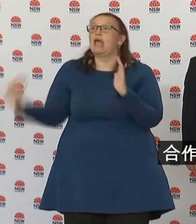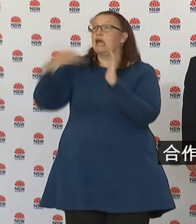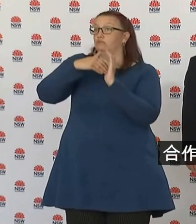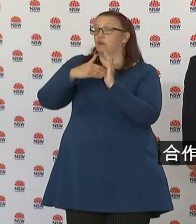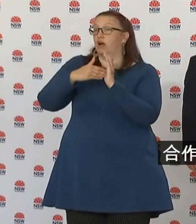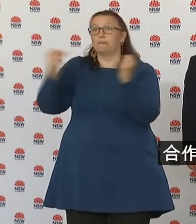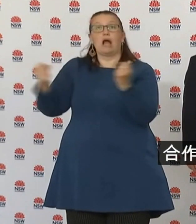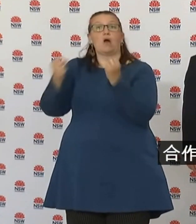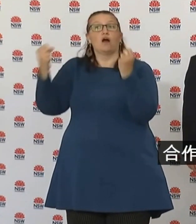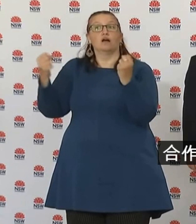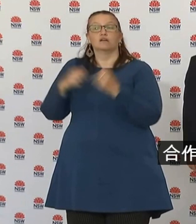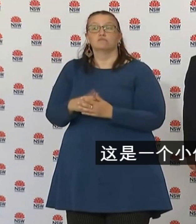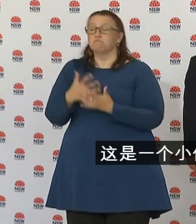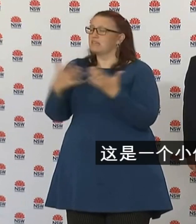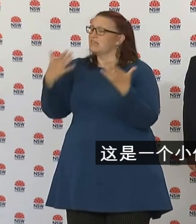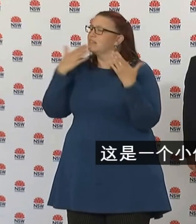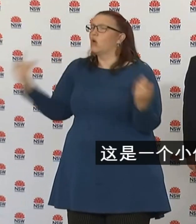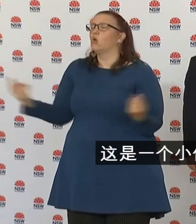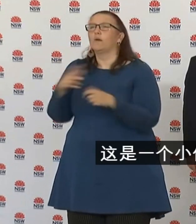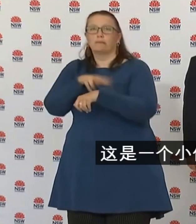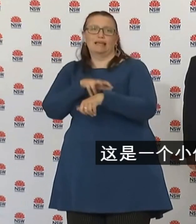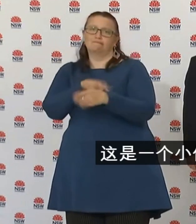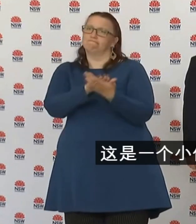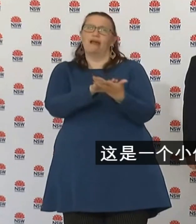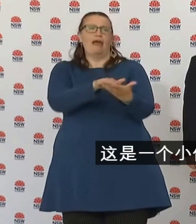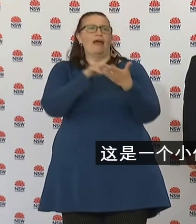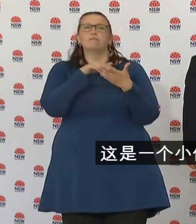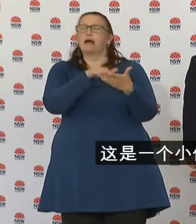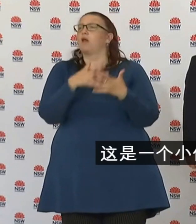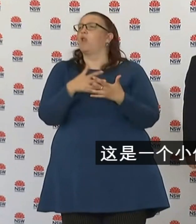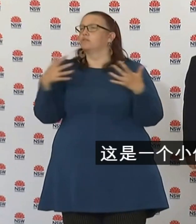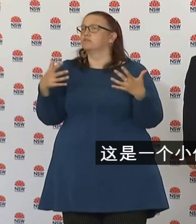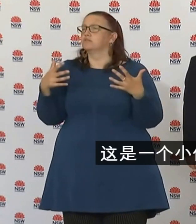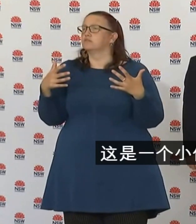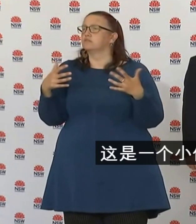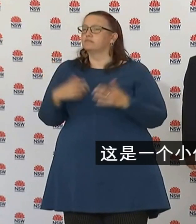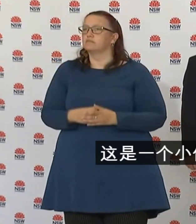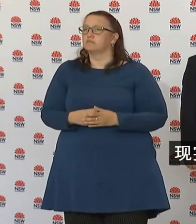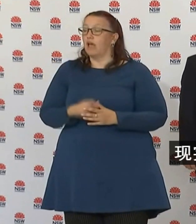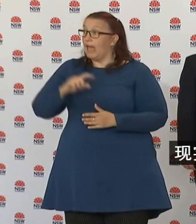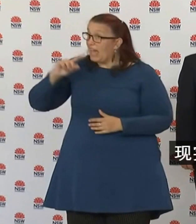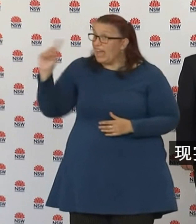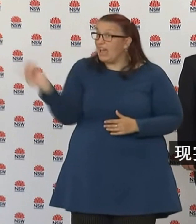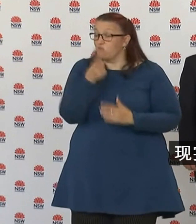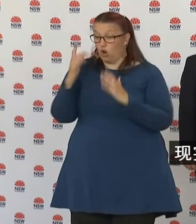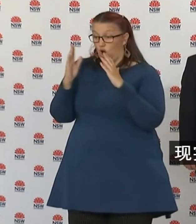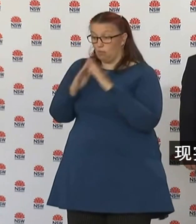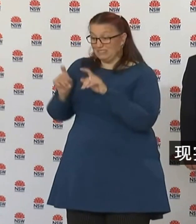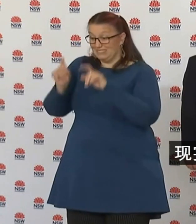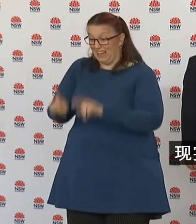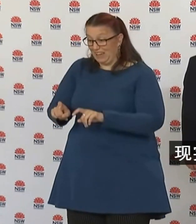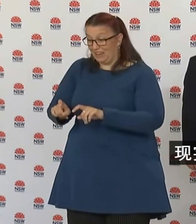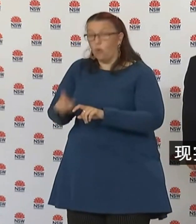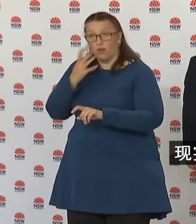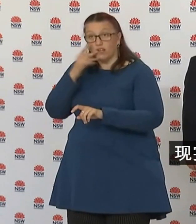They have assisted us on a number of occasions. It's a small, but not in, you know, we need to be realistic